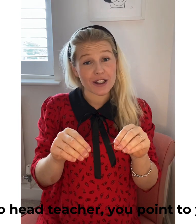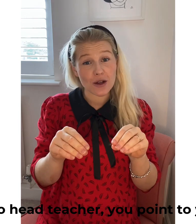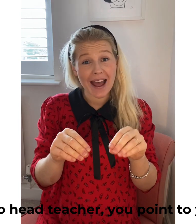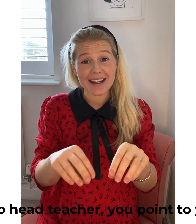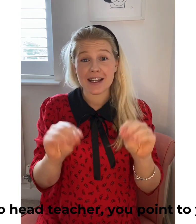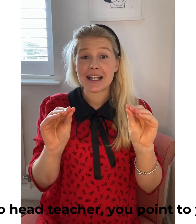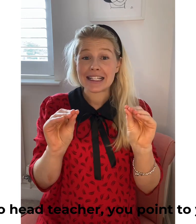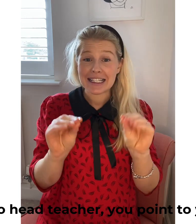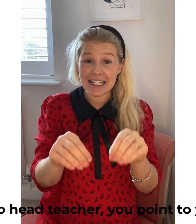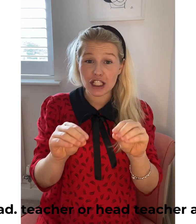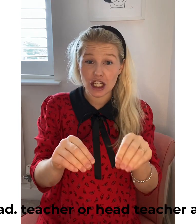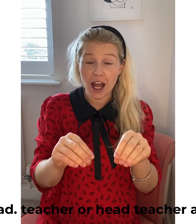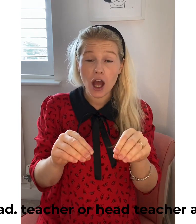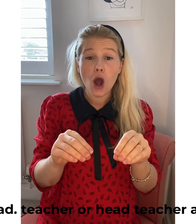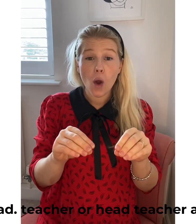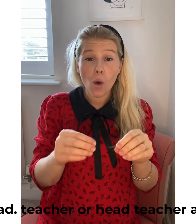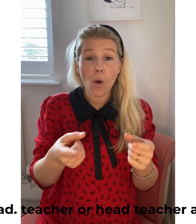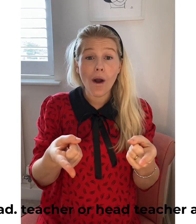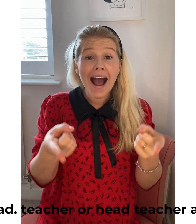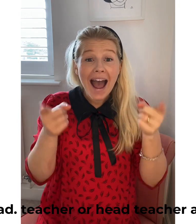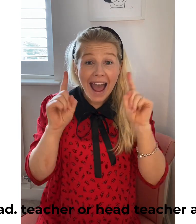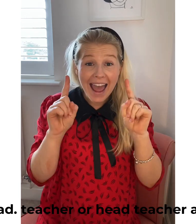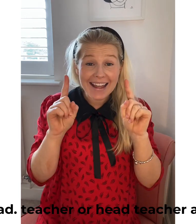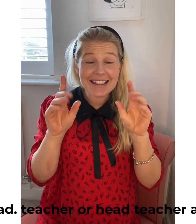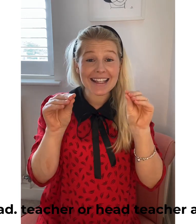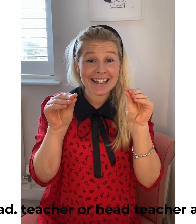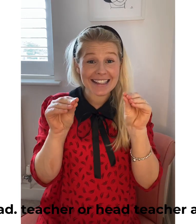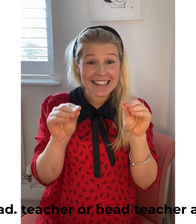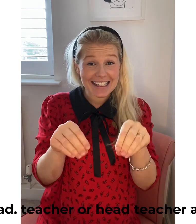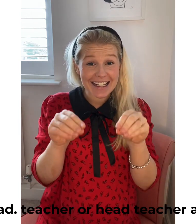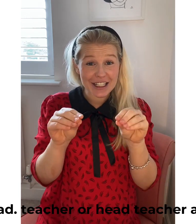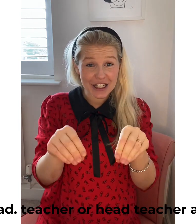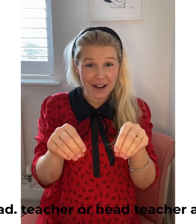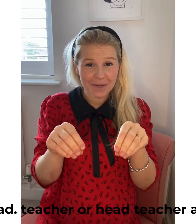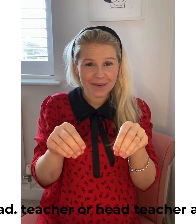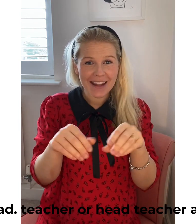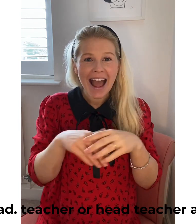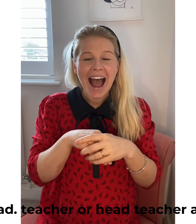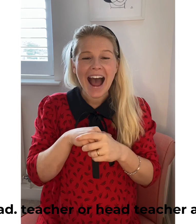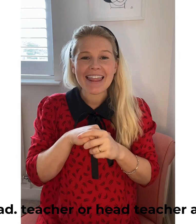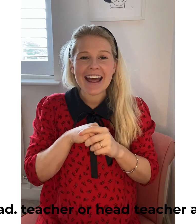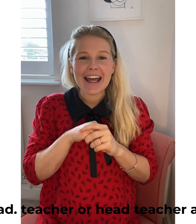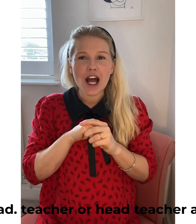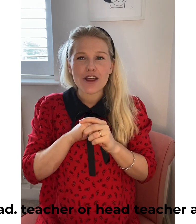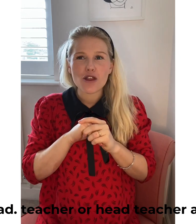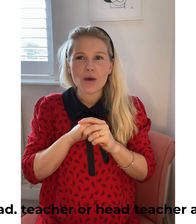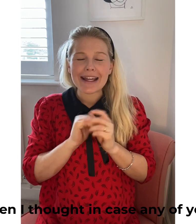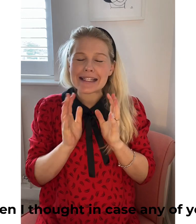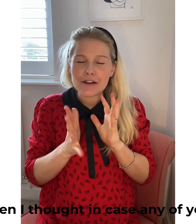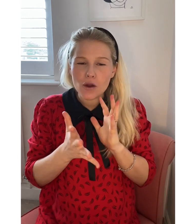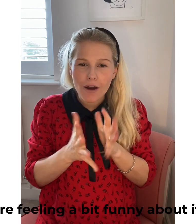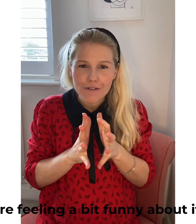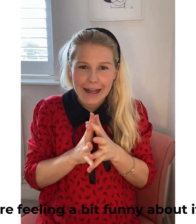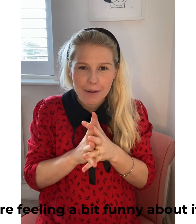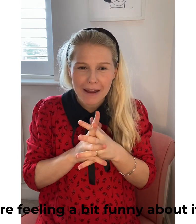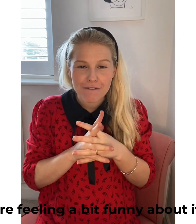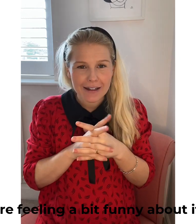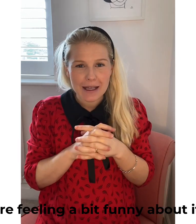head, teacher, or head, teacher. And then I thought, in case any of you are feeling a bit funny about